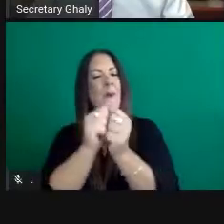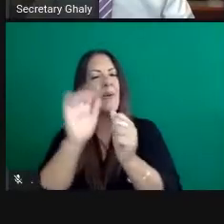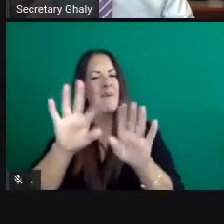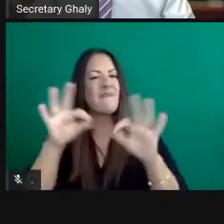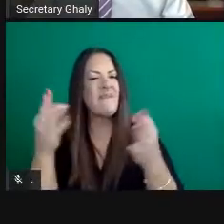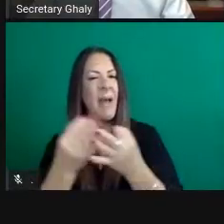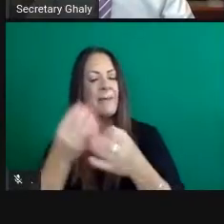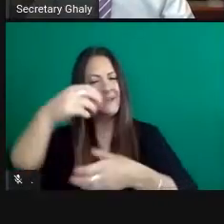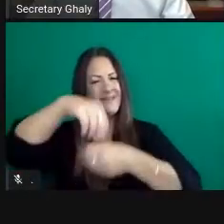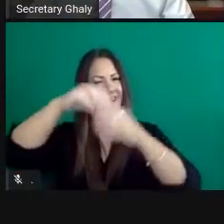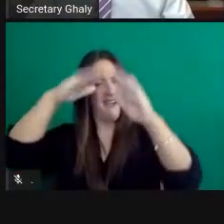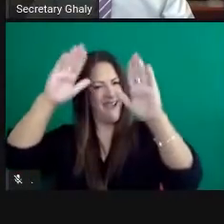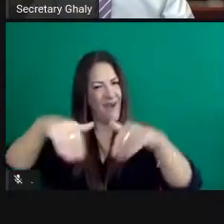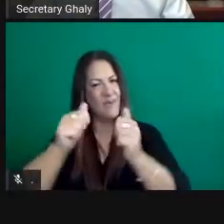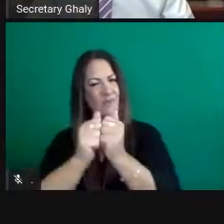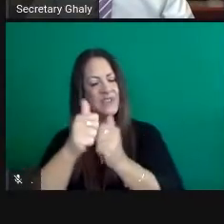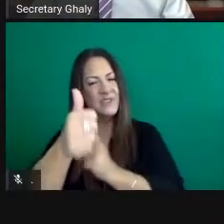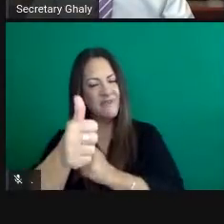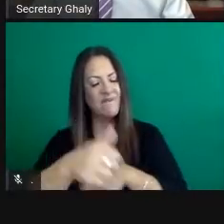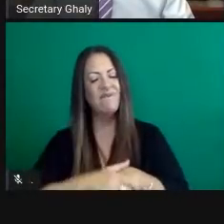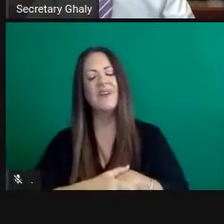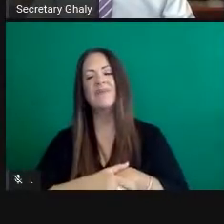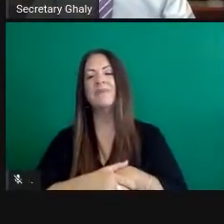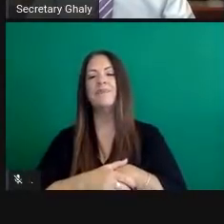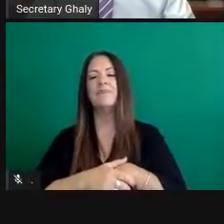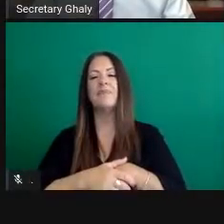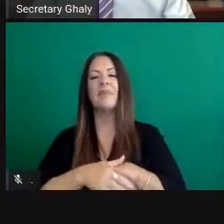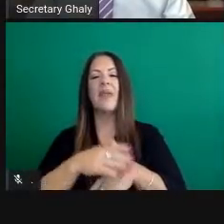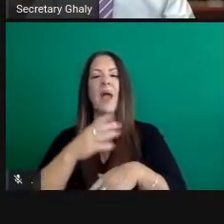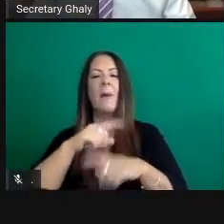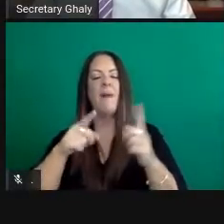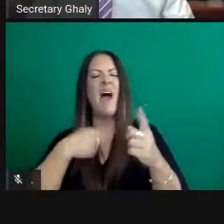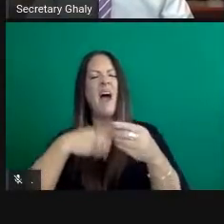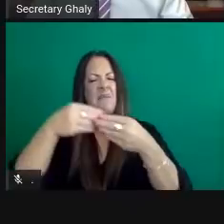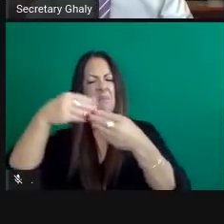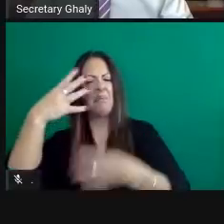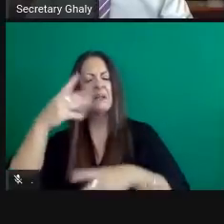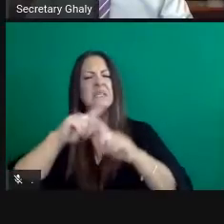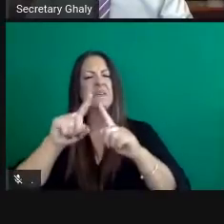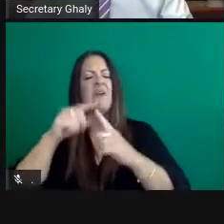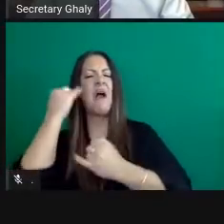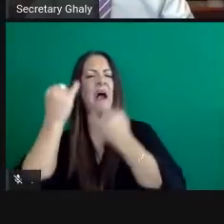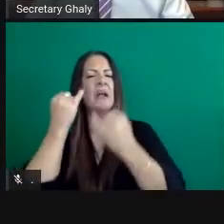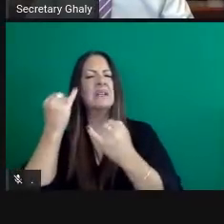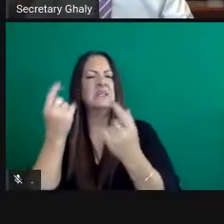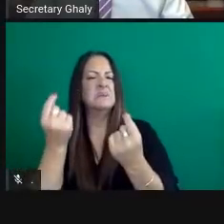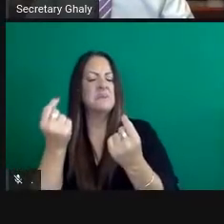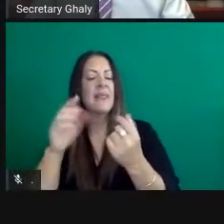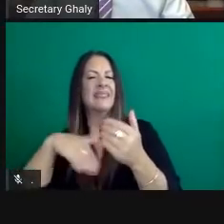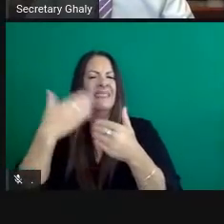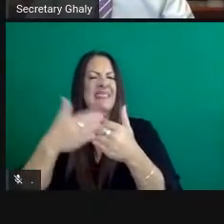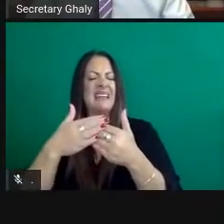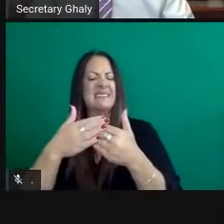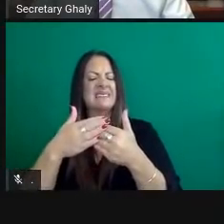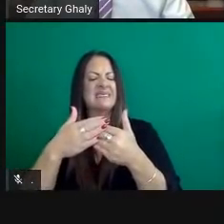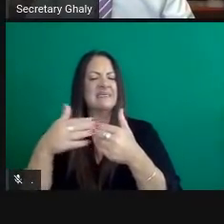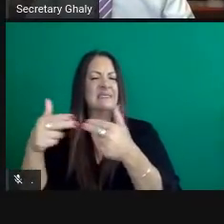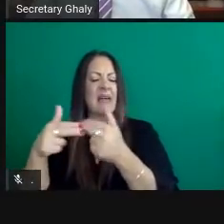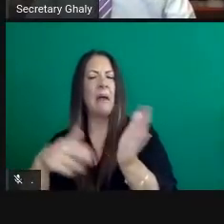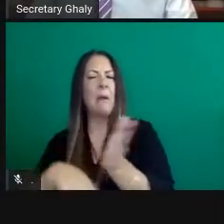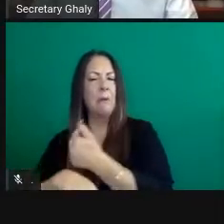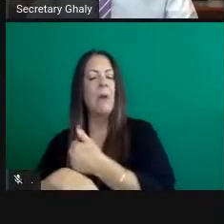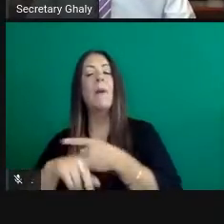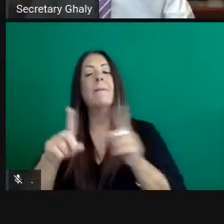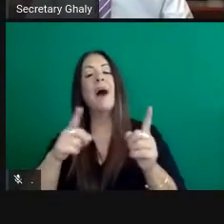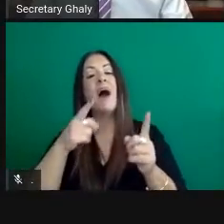celebrations create a number of new opportunities for how to celebrate Halloween. We'll get to those on the next slide, but really celebrating at